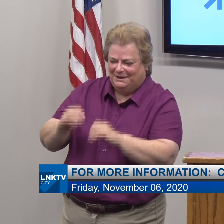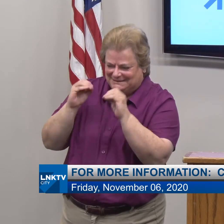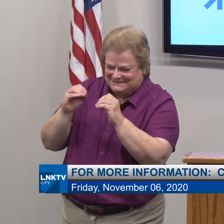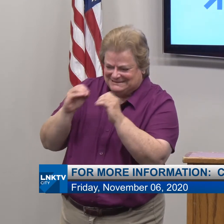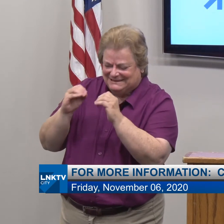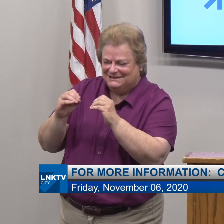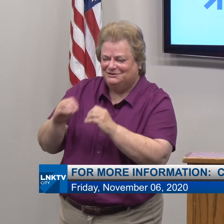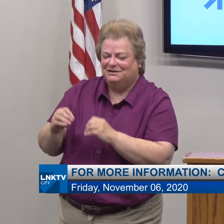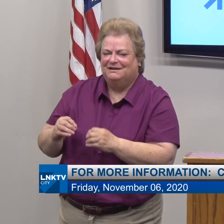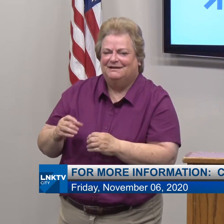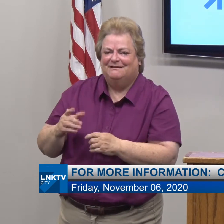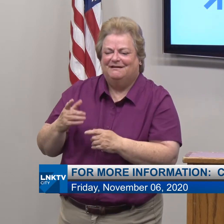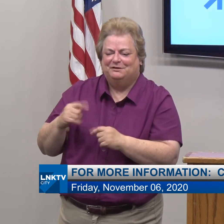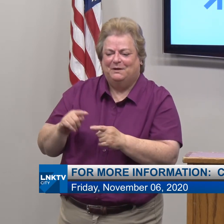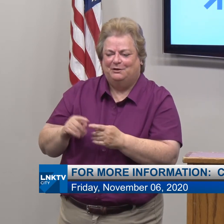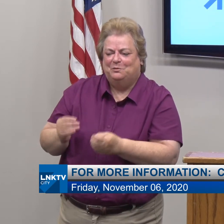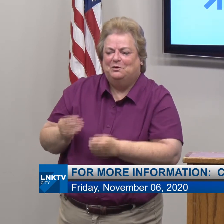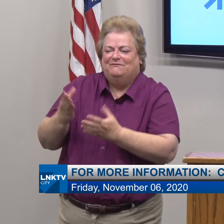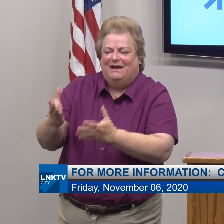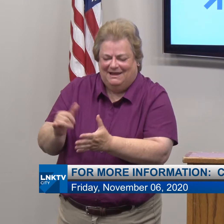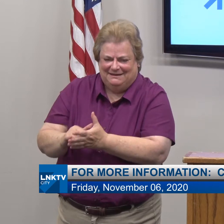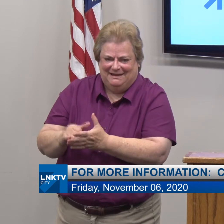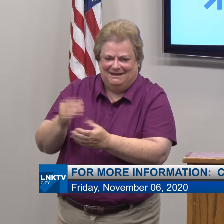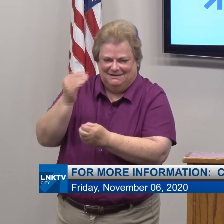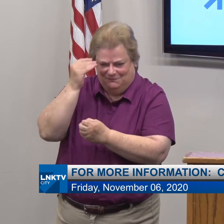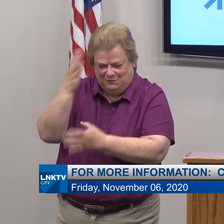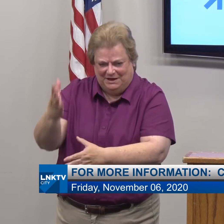to provide that as much as possible.